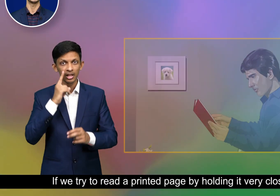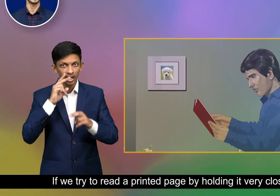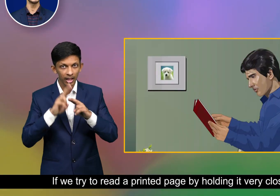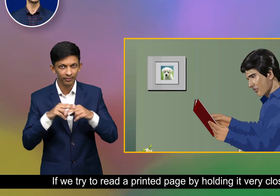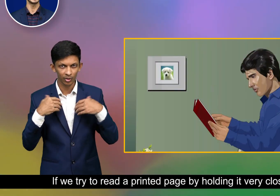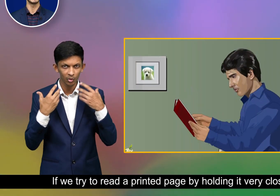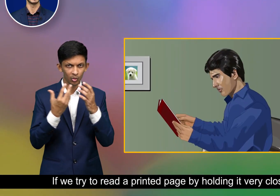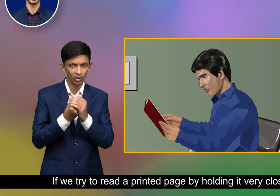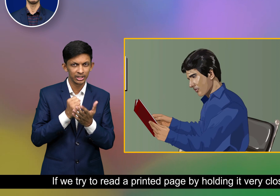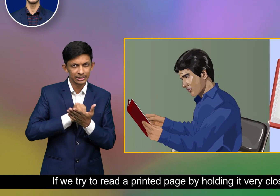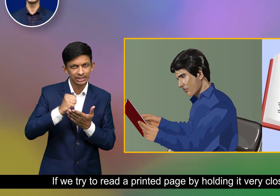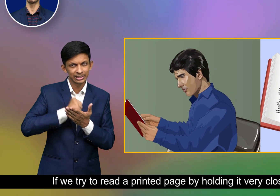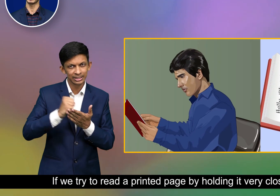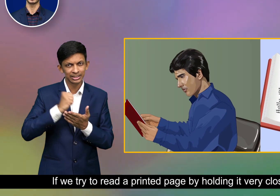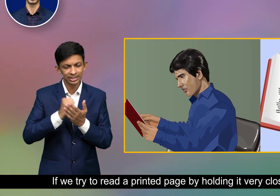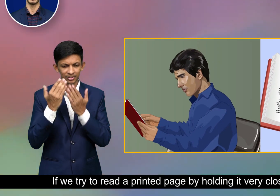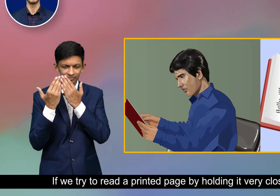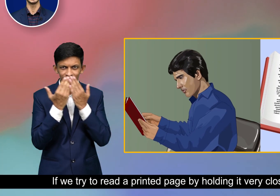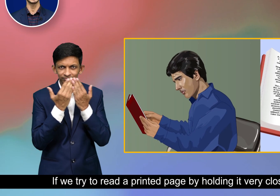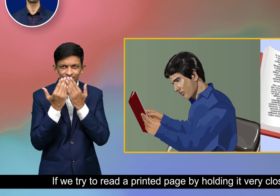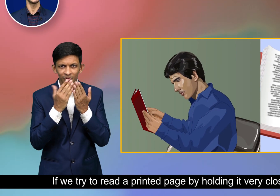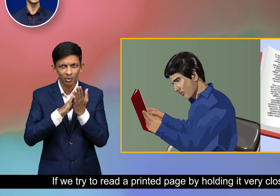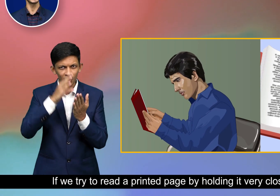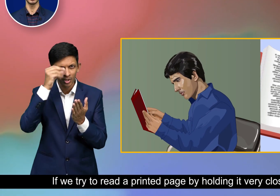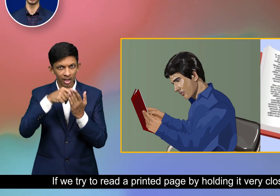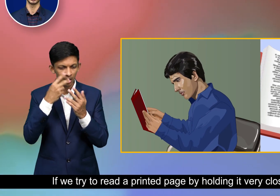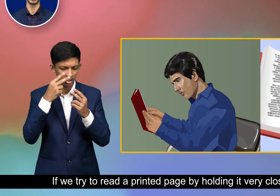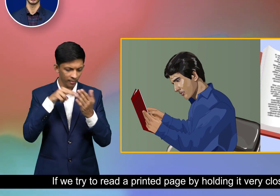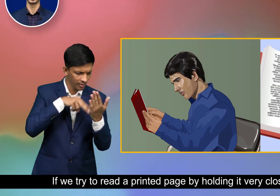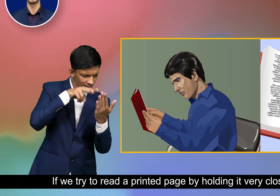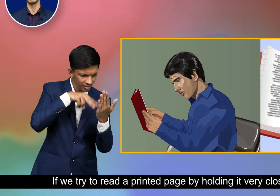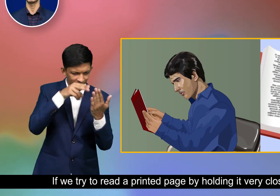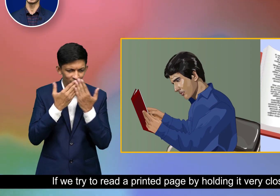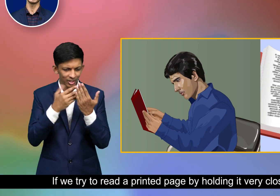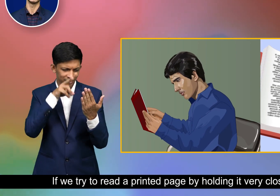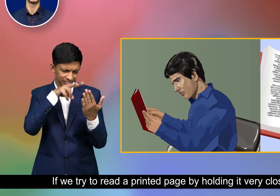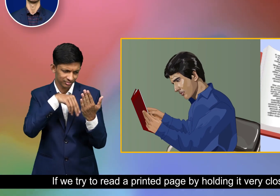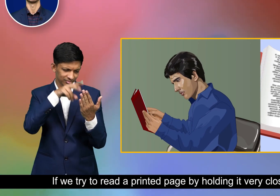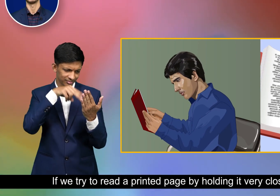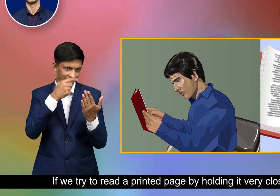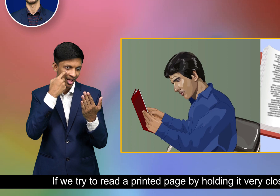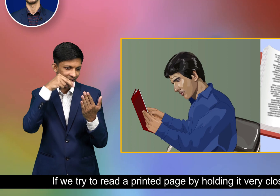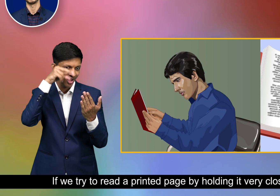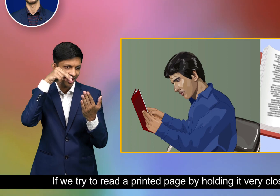If we try to read a printed page by holding it very close to our eyes,